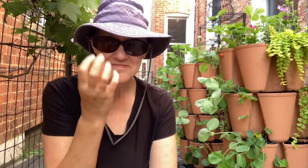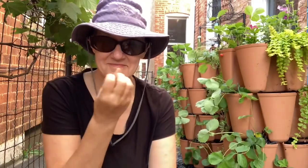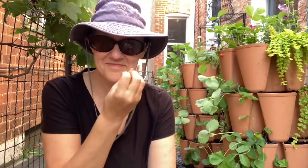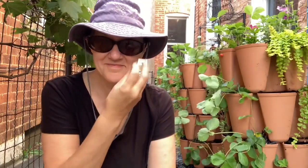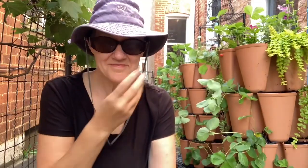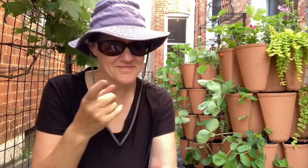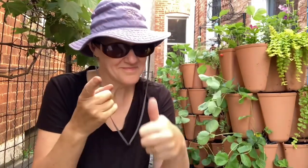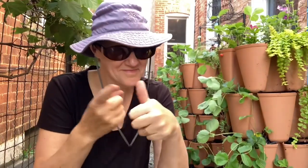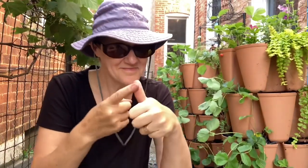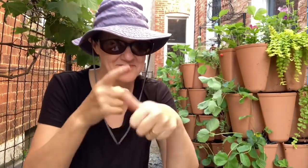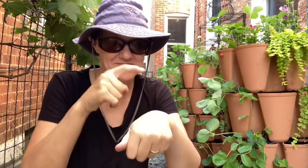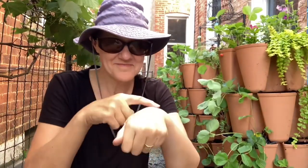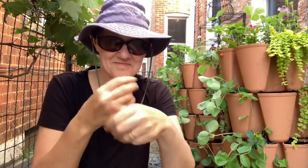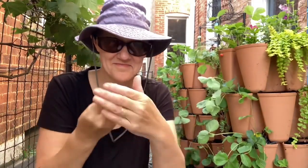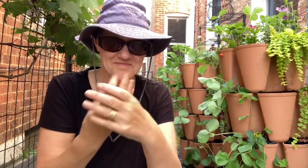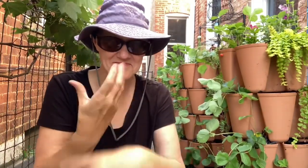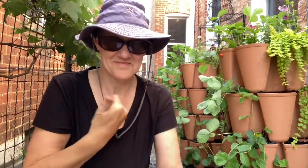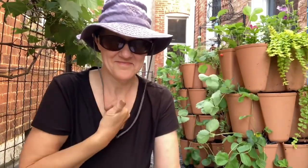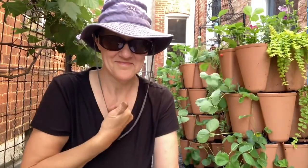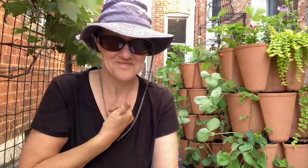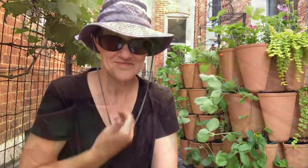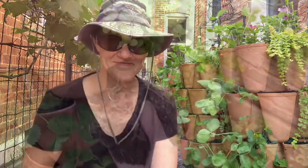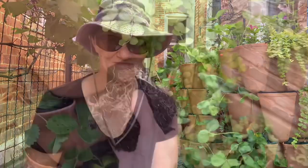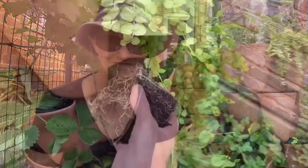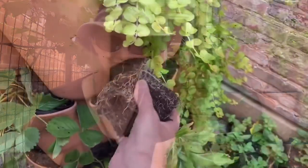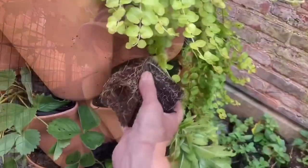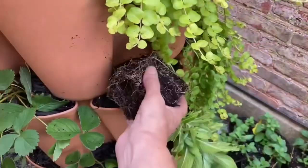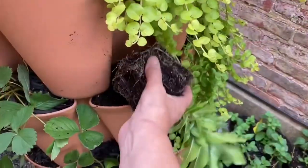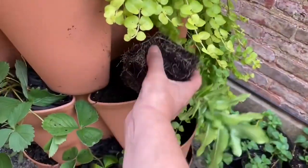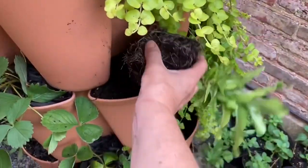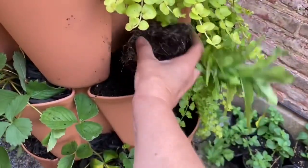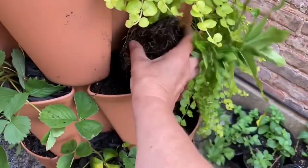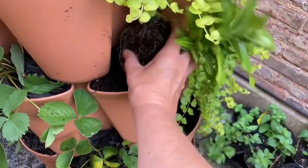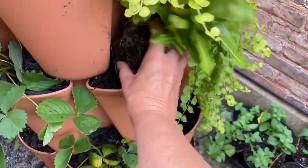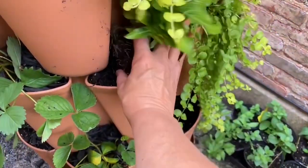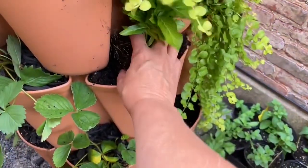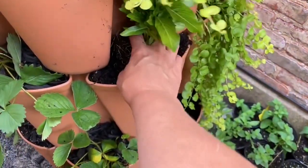if they continue to bloom. This is the first time growing them for me.